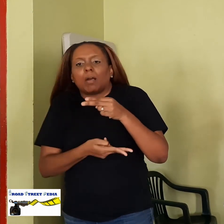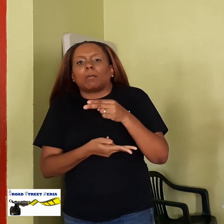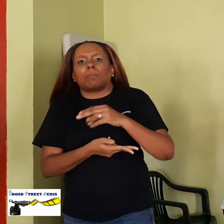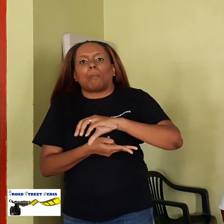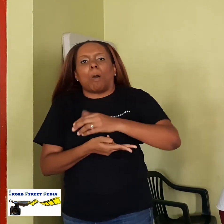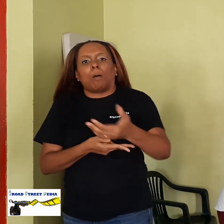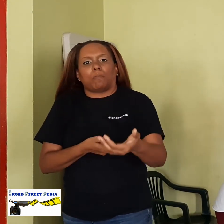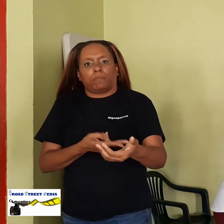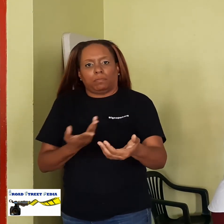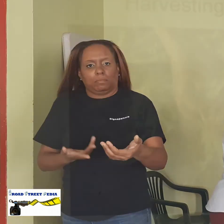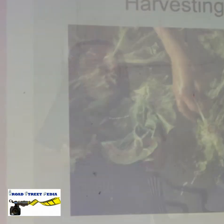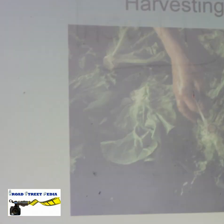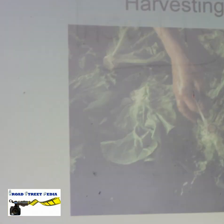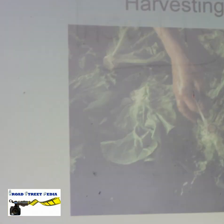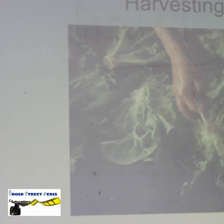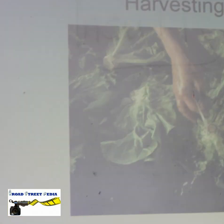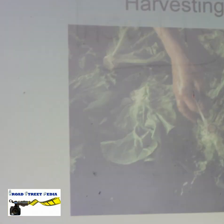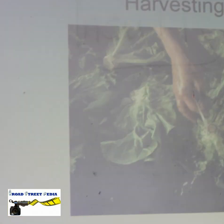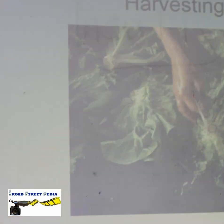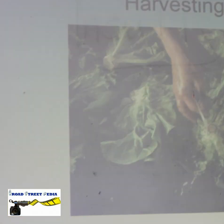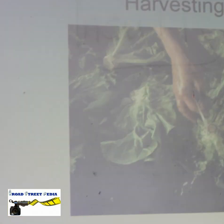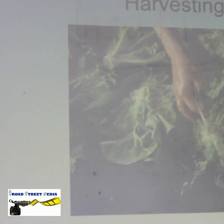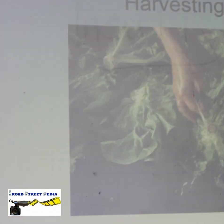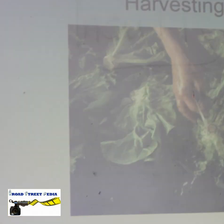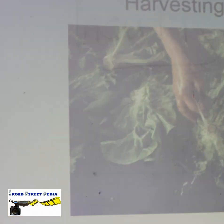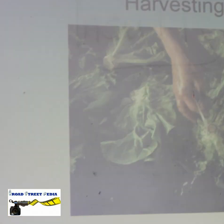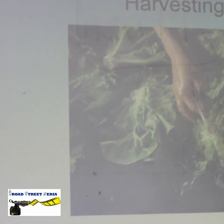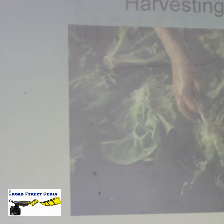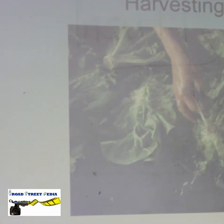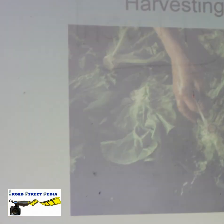So here we are harvesting lettuce.